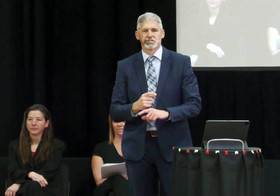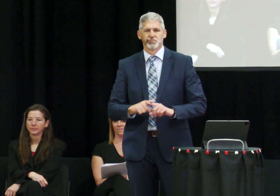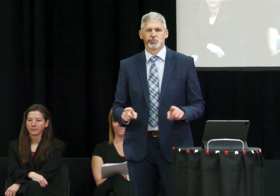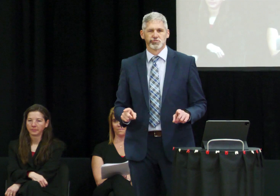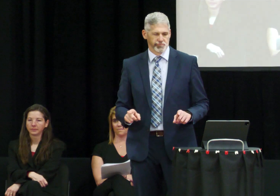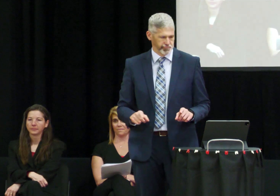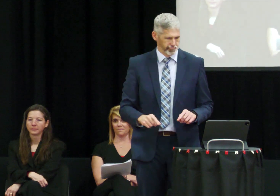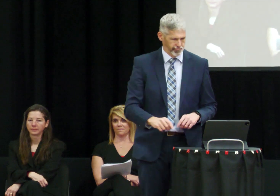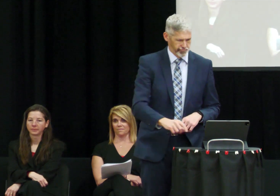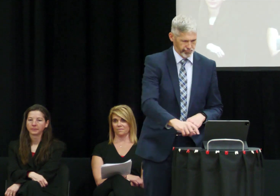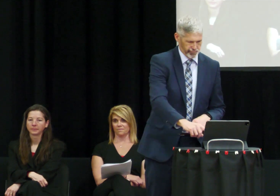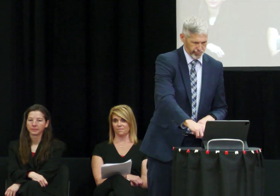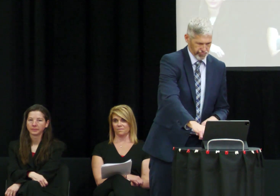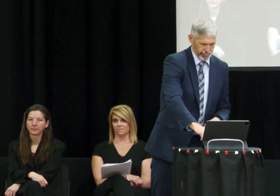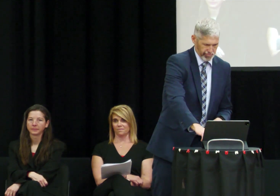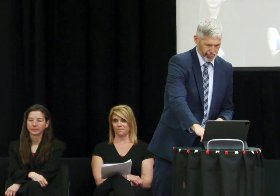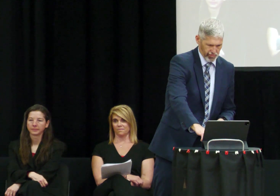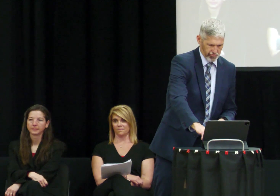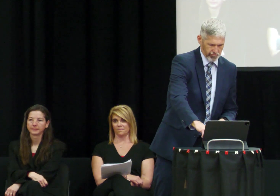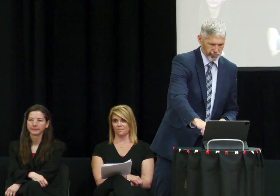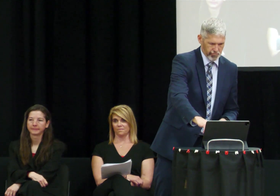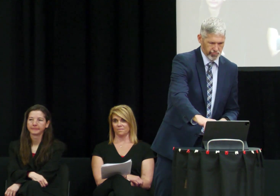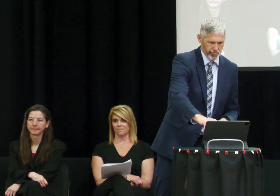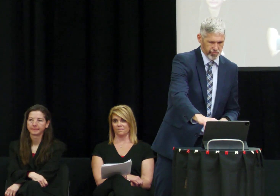have power to make a difference.